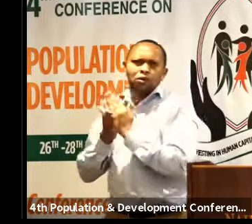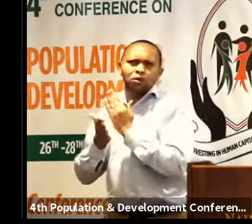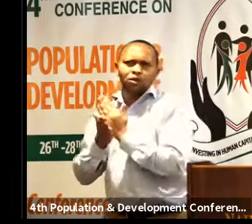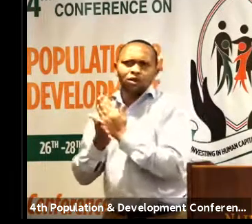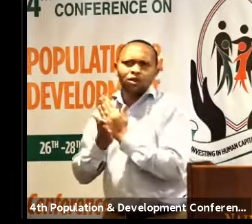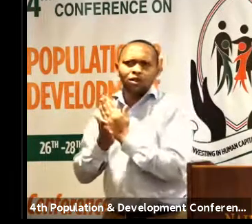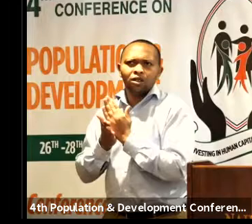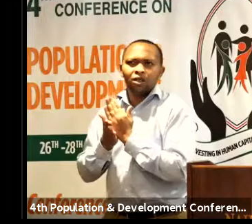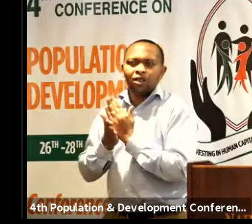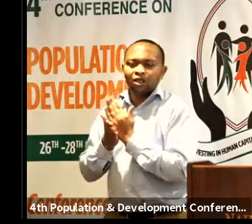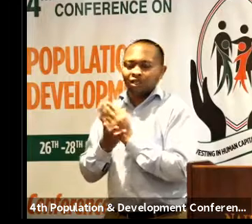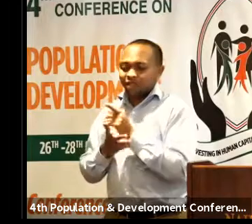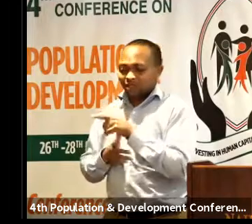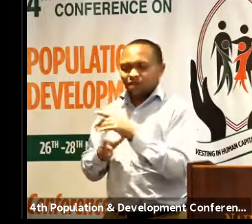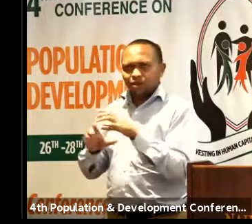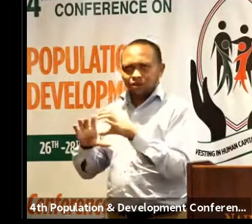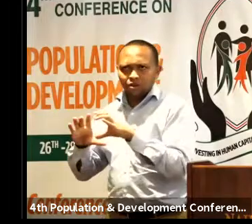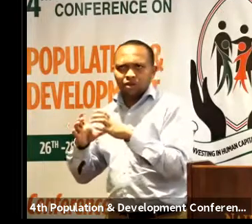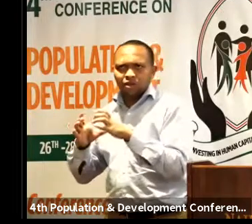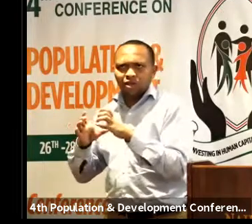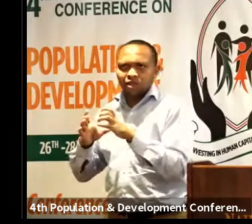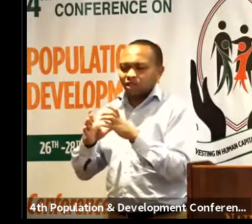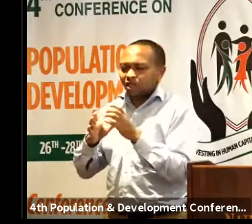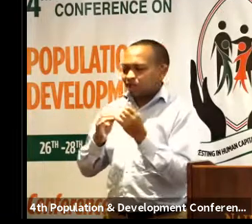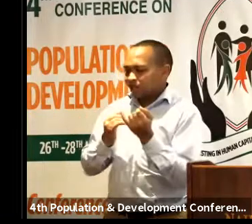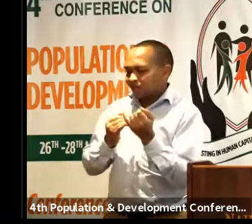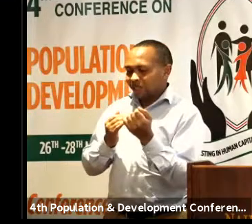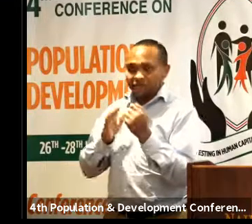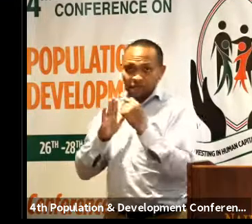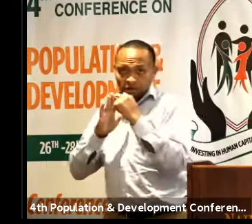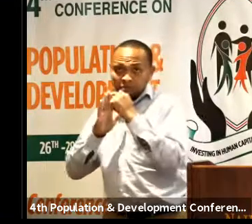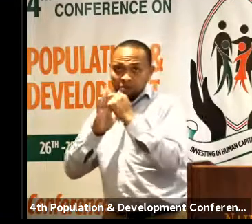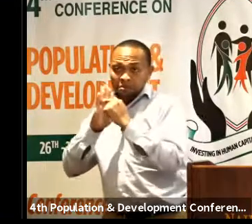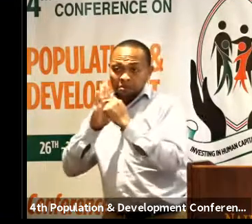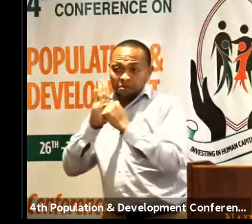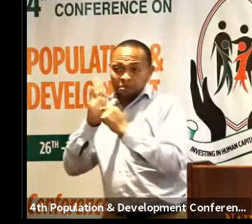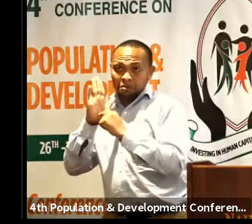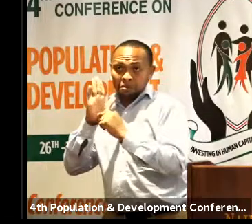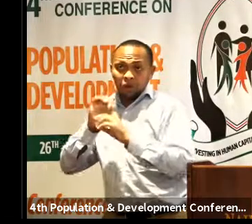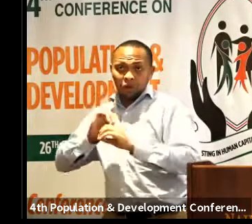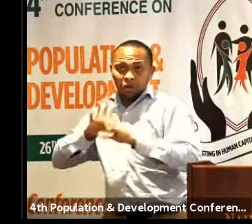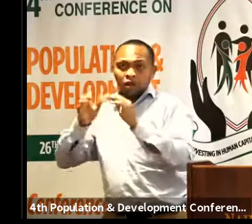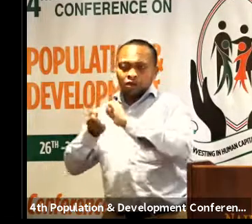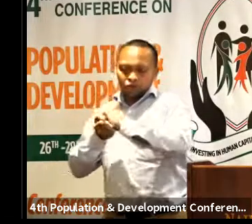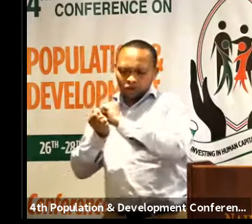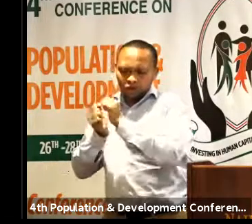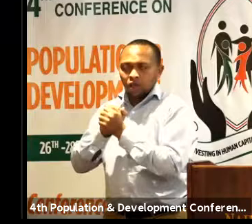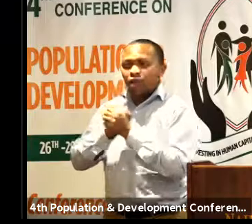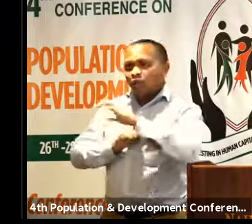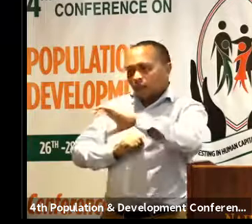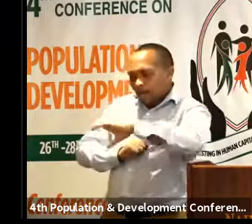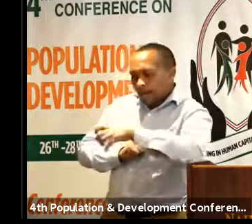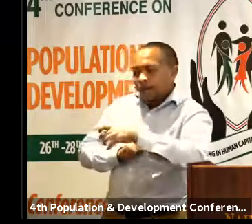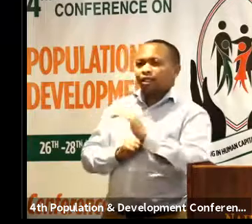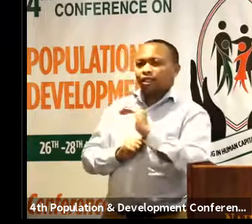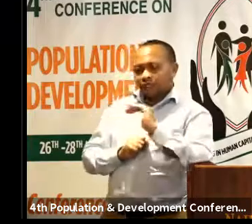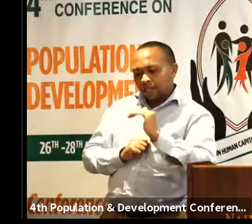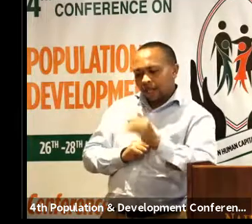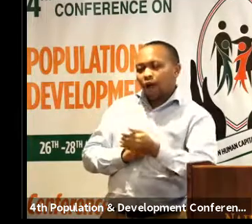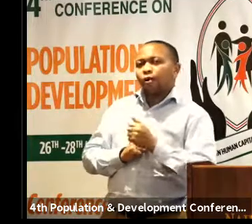one of the sessions that really brings into light the issues of the devolution on counties and towns.